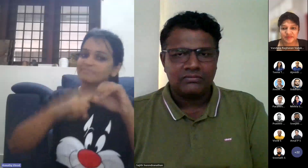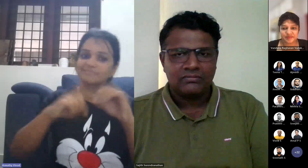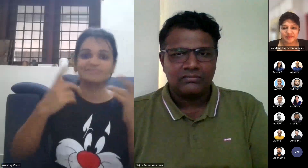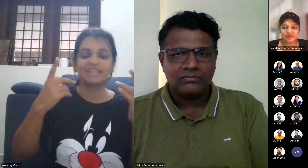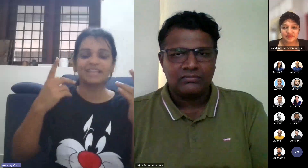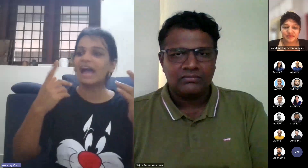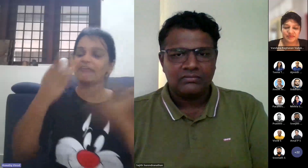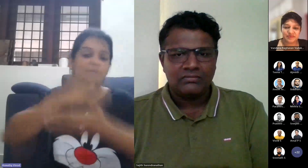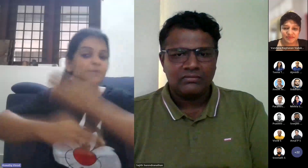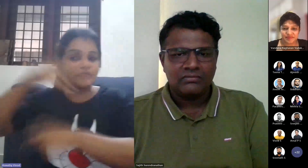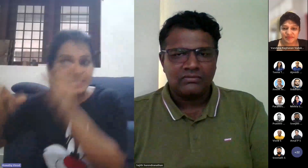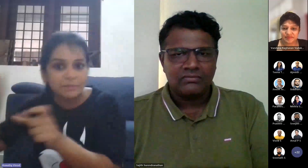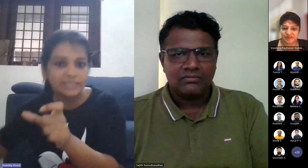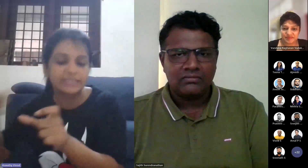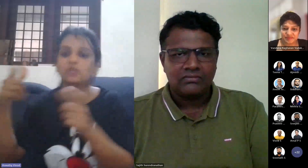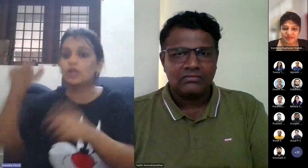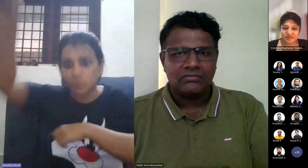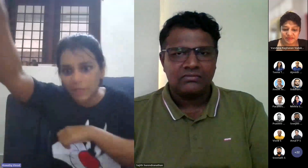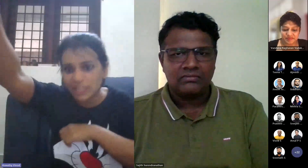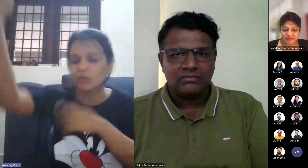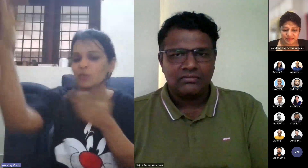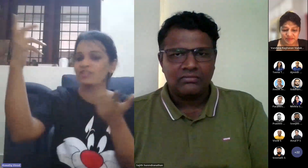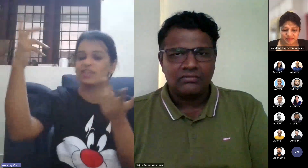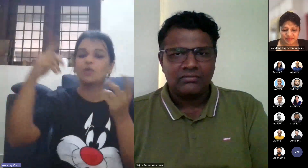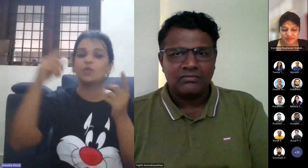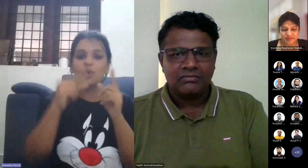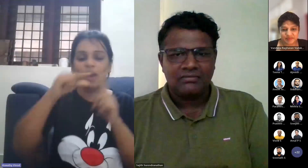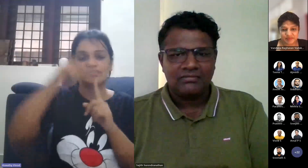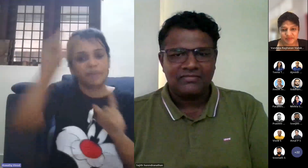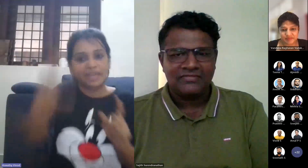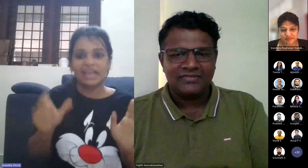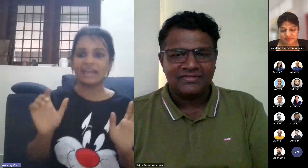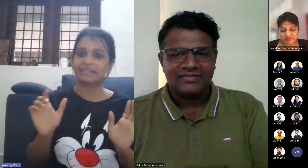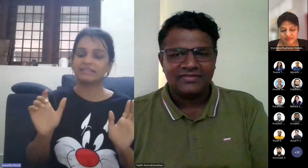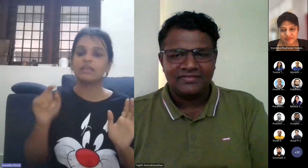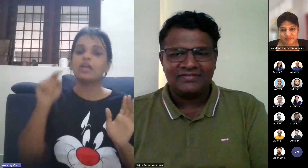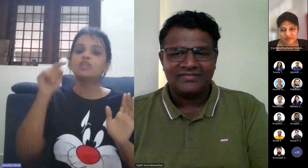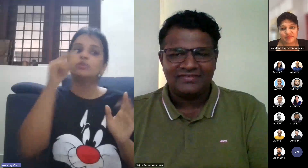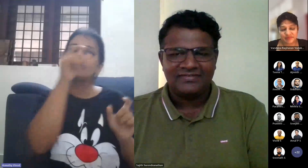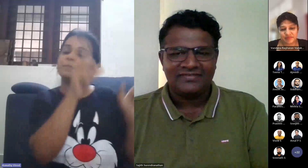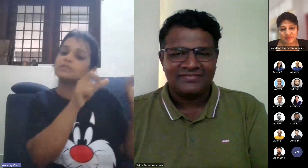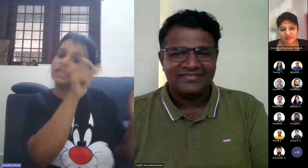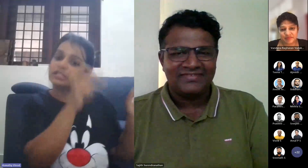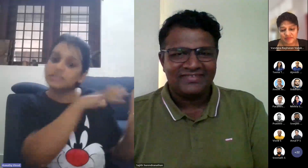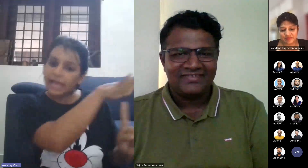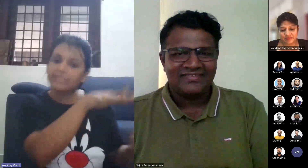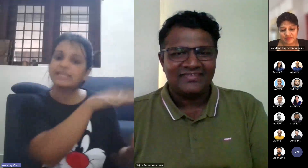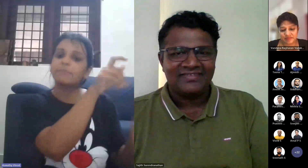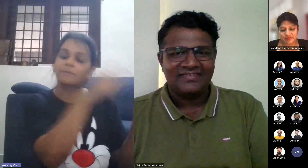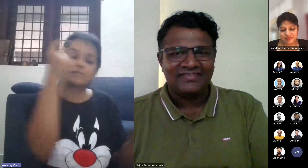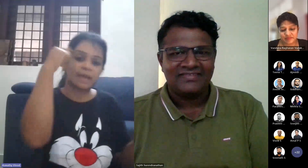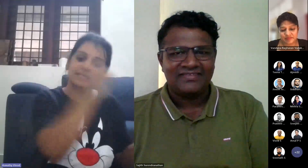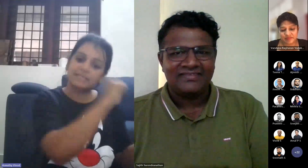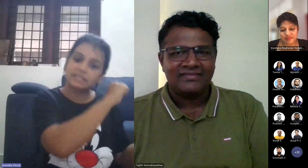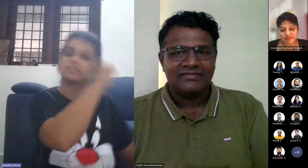LGBTQ. They have people of disabilities who are superheroes, who are the main characters. So in